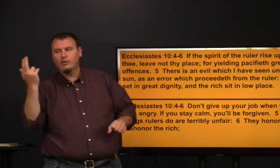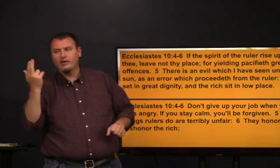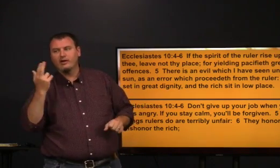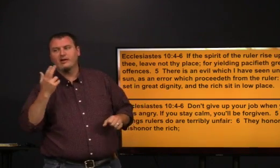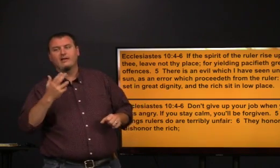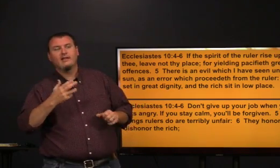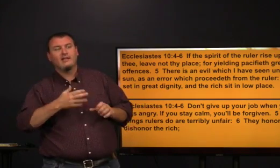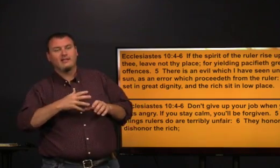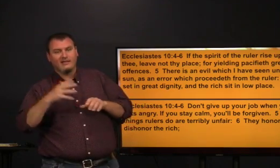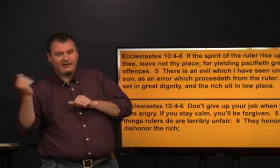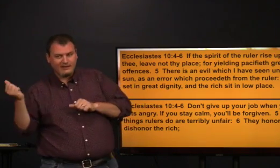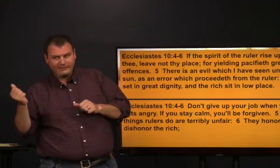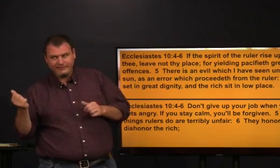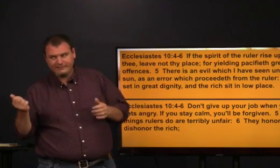quit, leave.